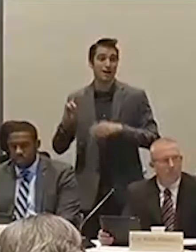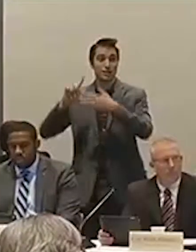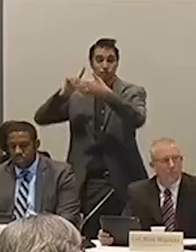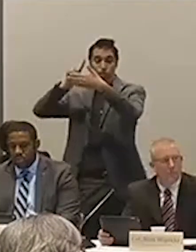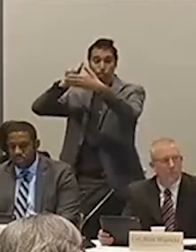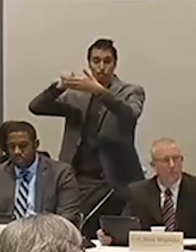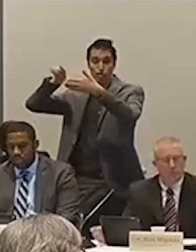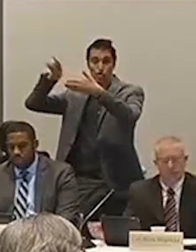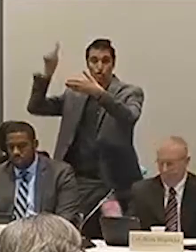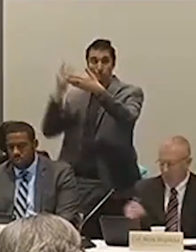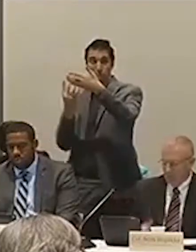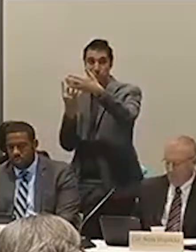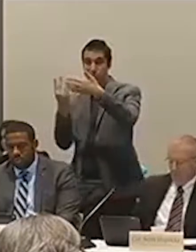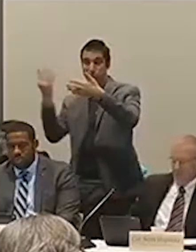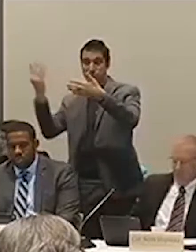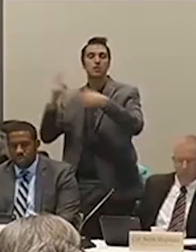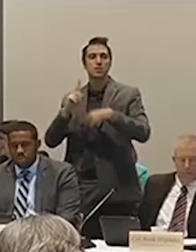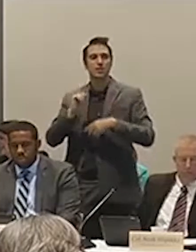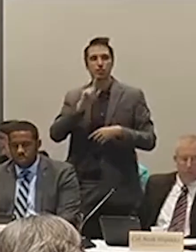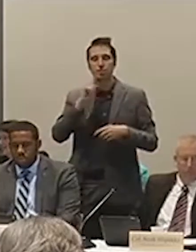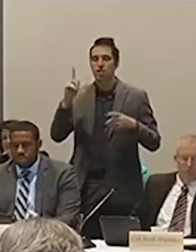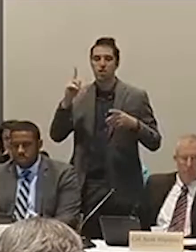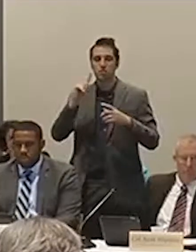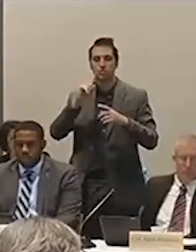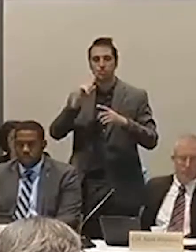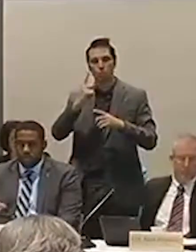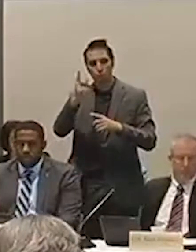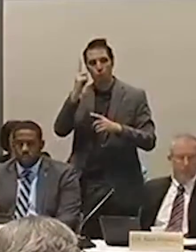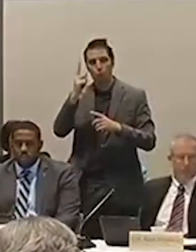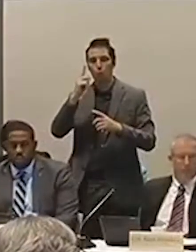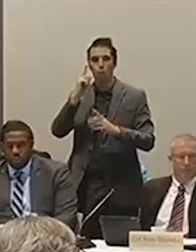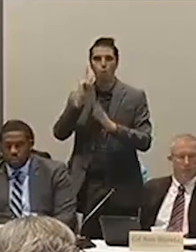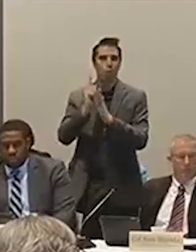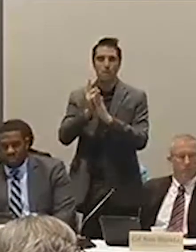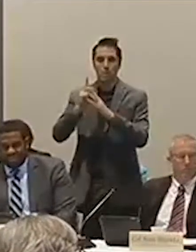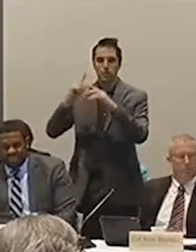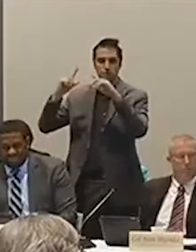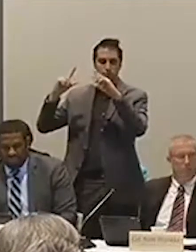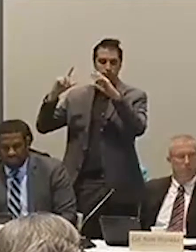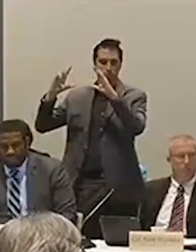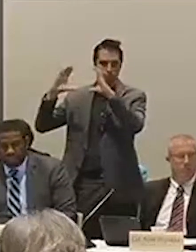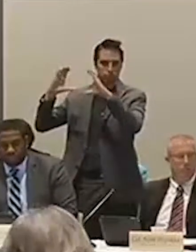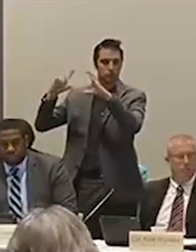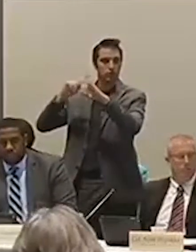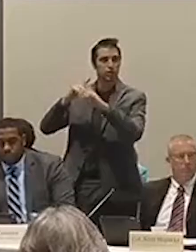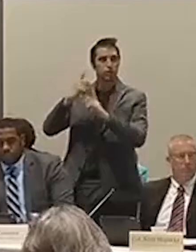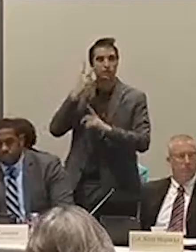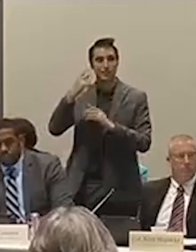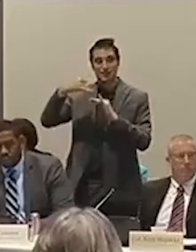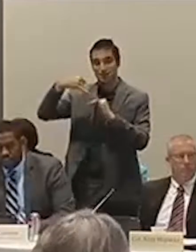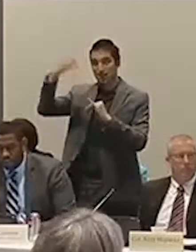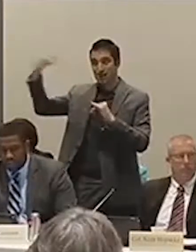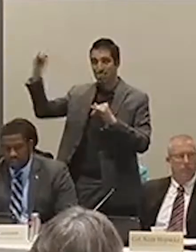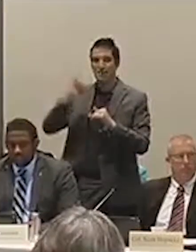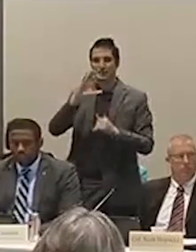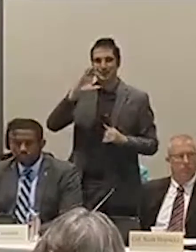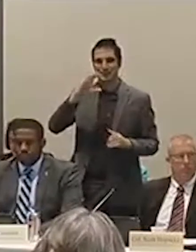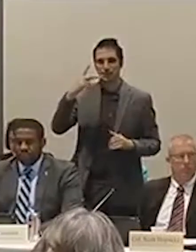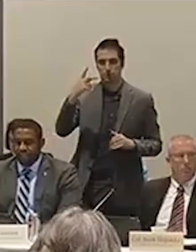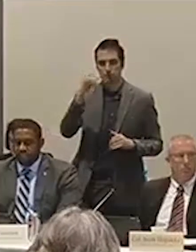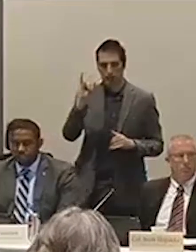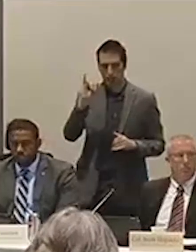again, across the utilities, but this is a snapshot for water. The line that you see is actually the CPI for water. And